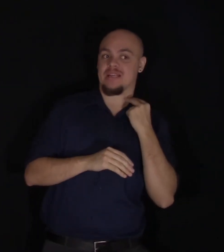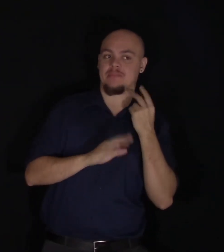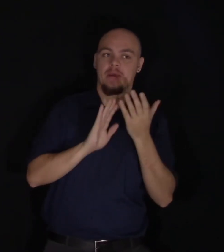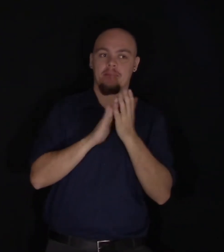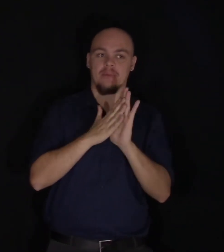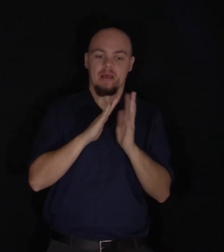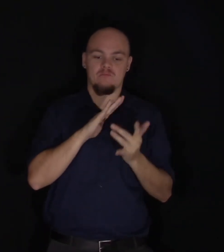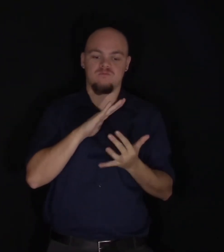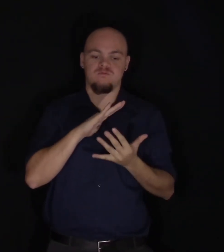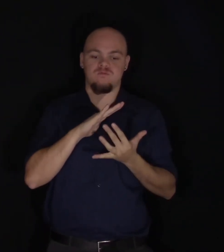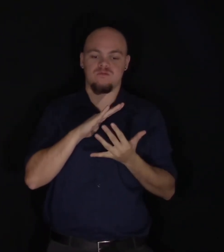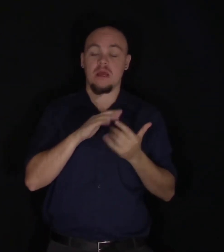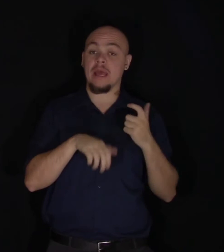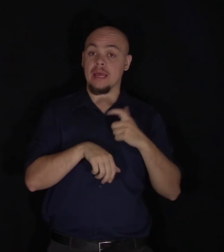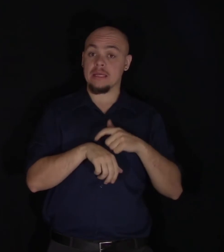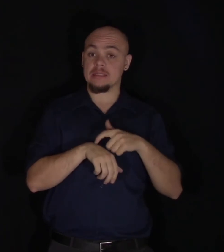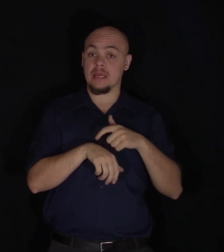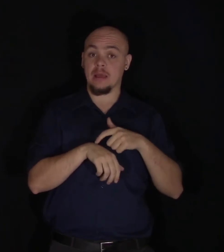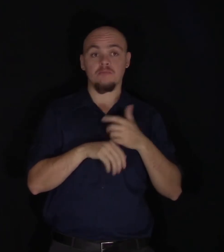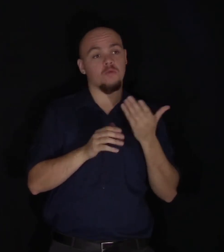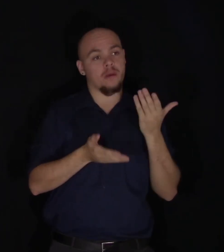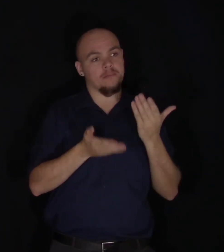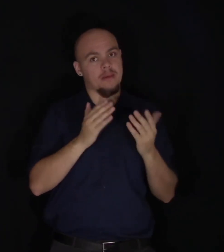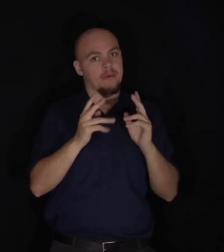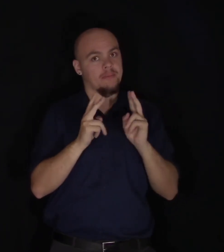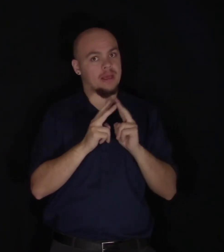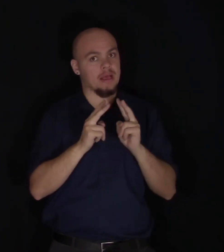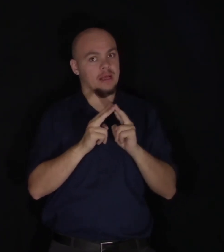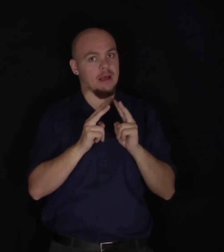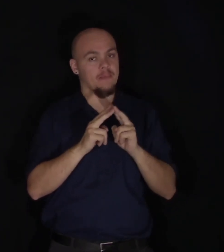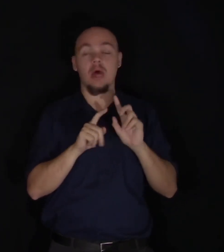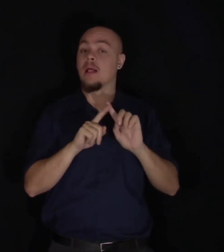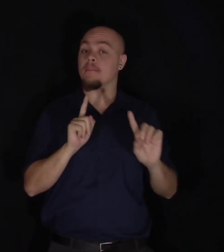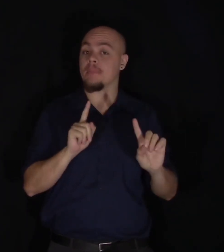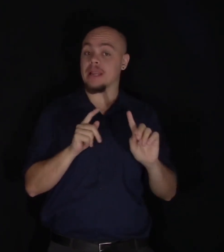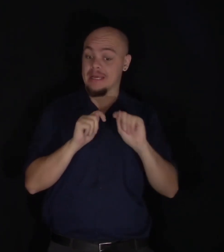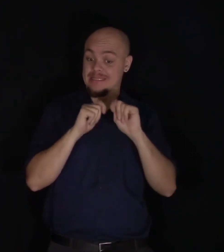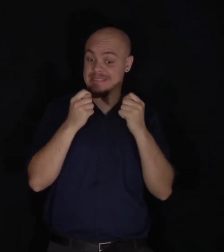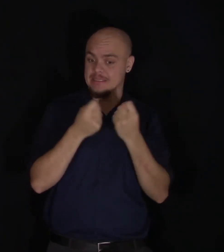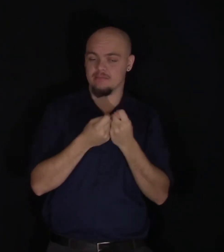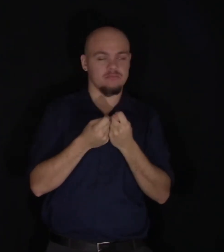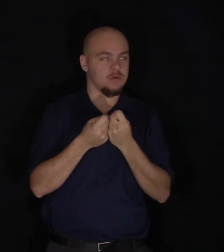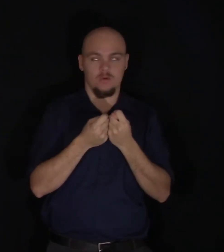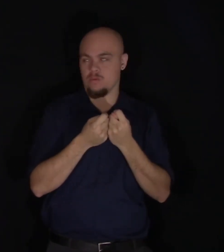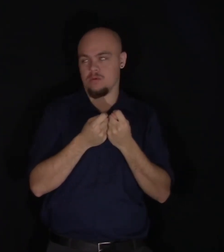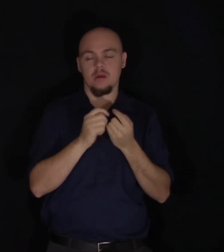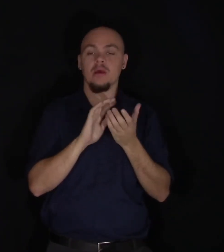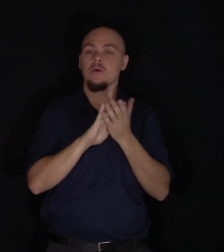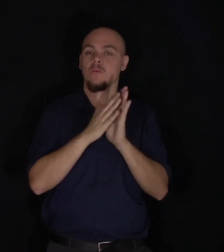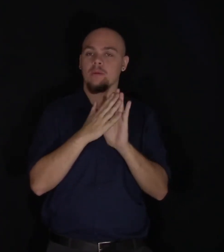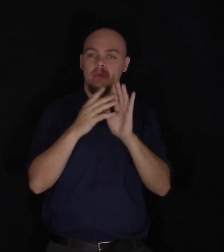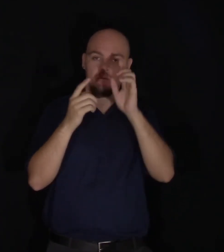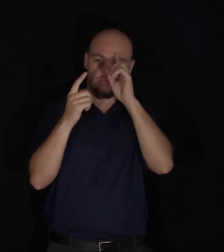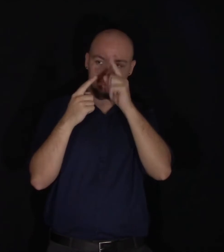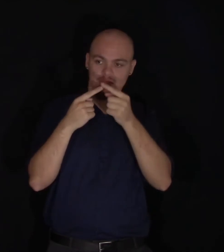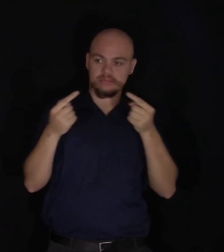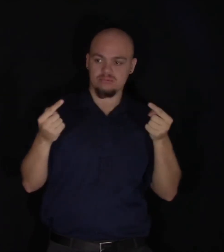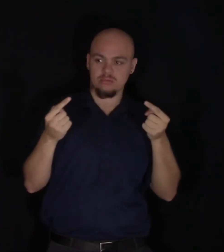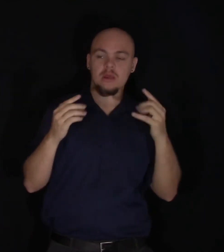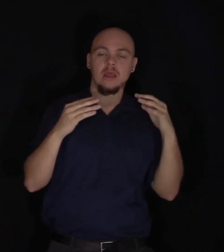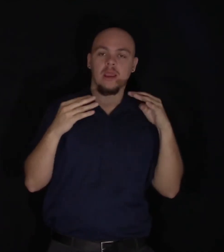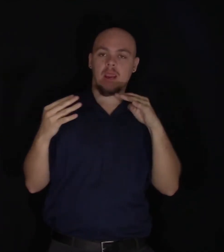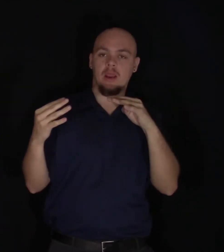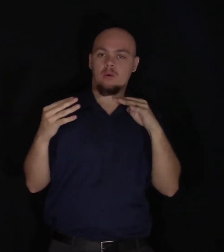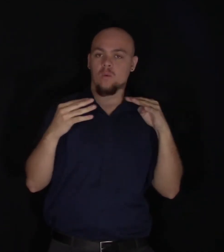Over time, we might still be a couple, but we're no longer a team. We become opponents in a war that